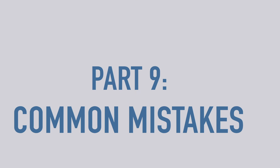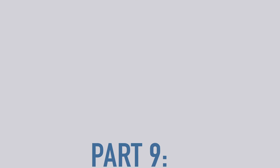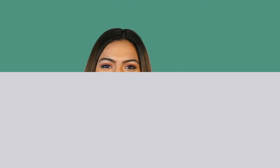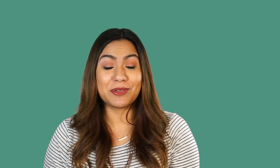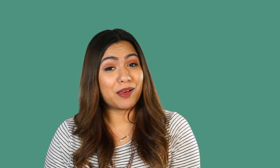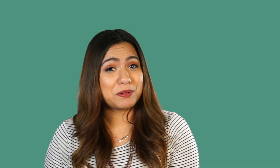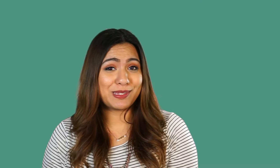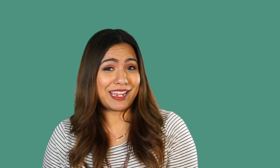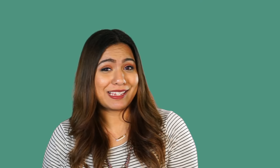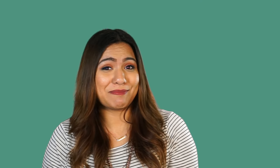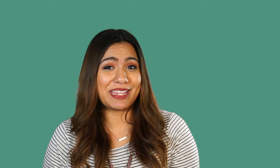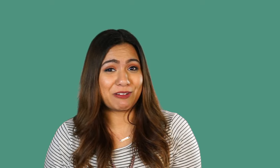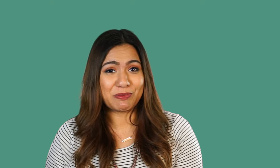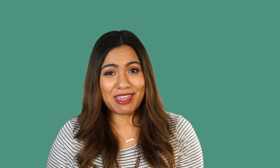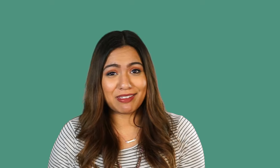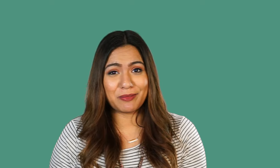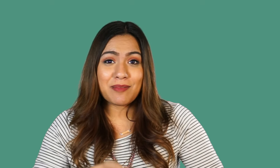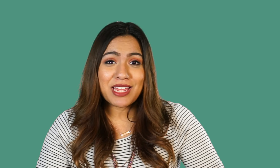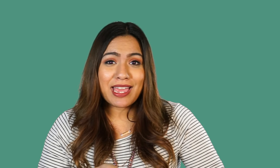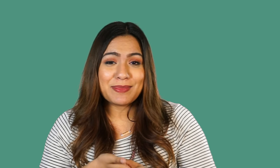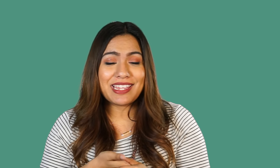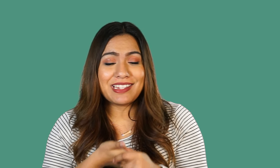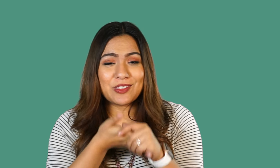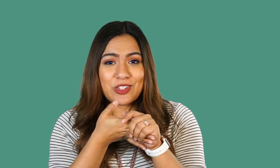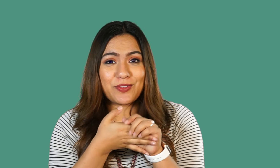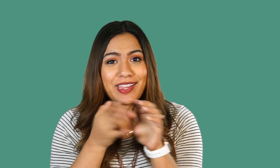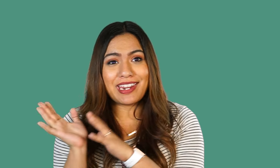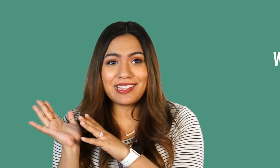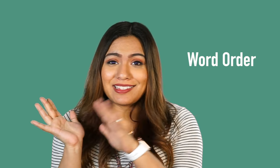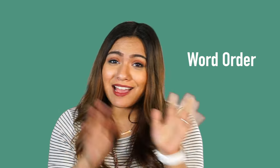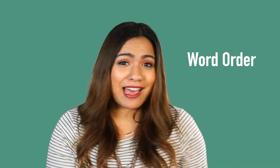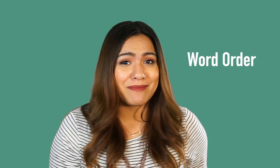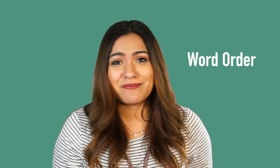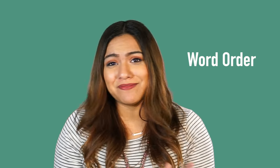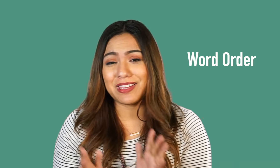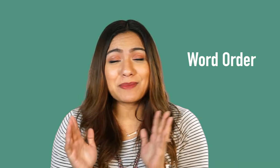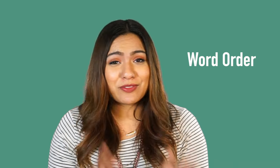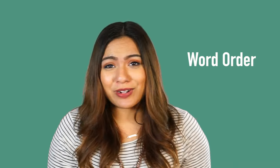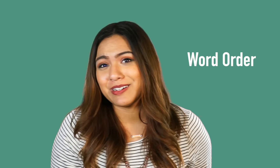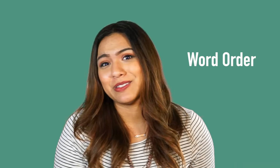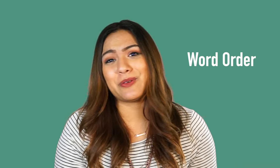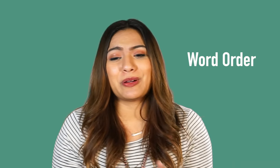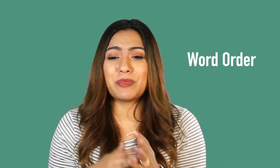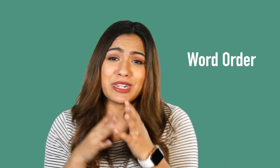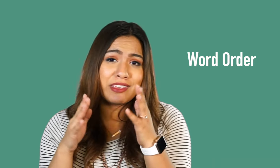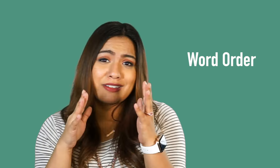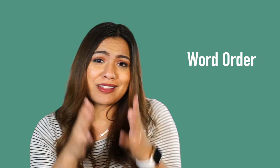What are some common mistakes that beginners make? Sometimes it's just forgetting the time comes first or putting your